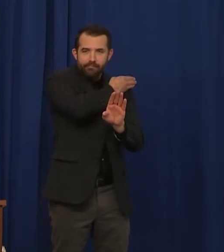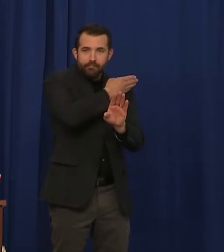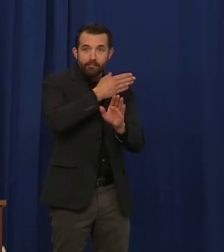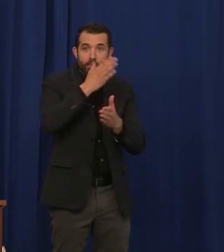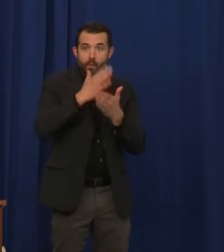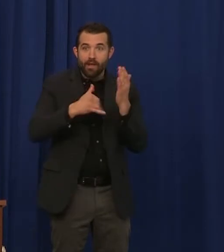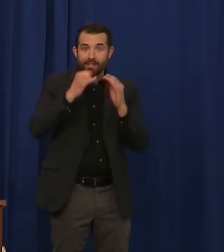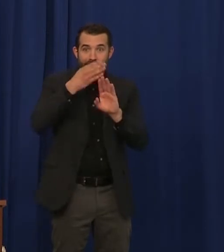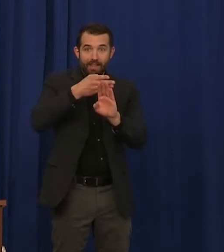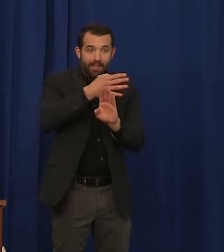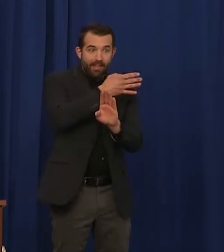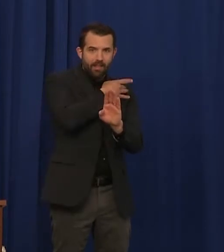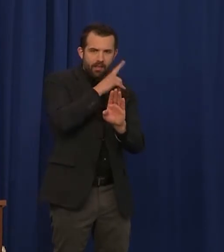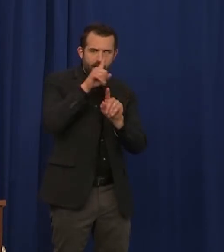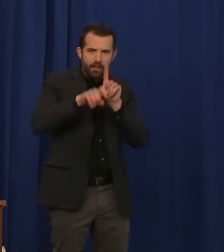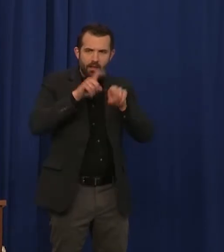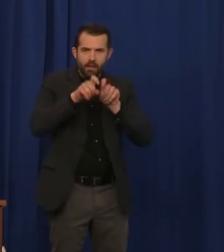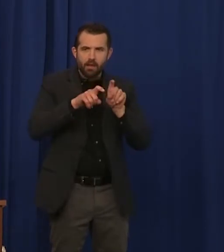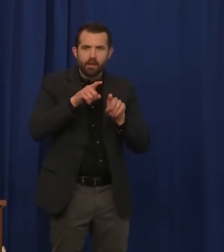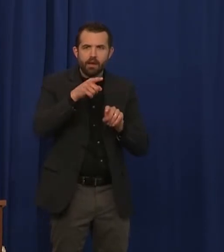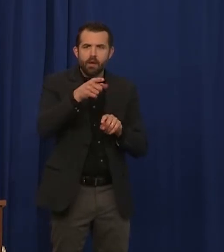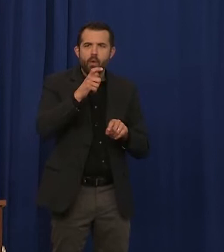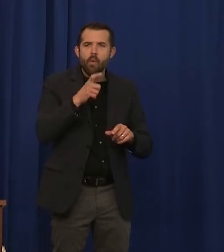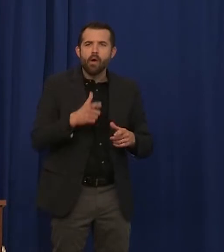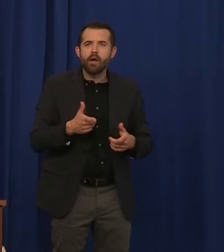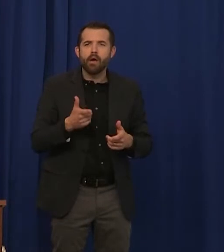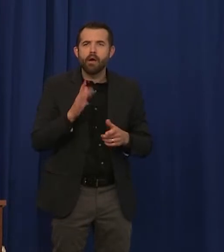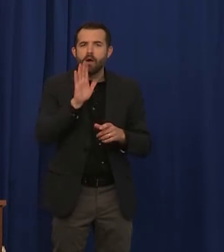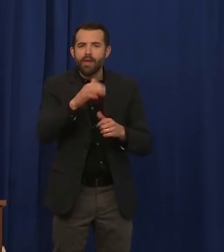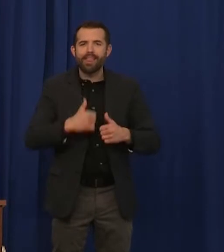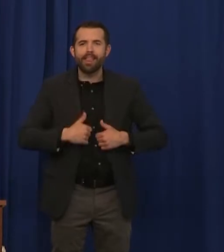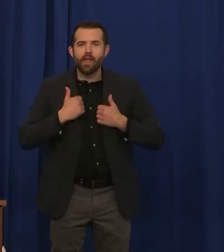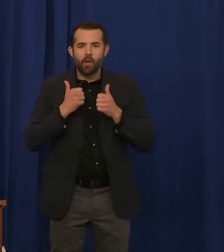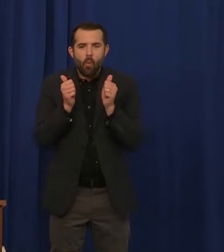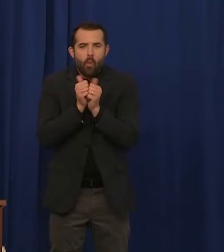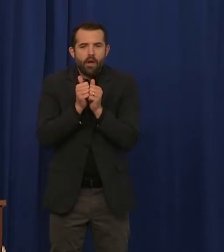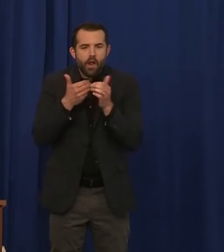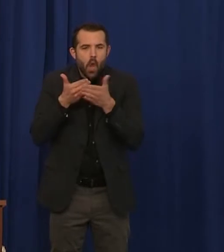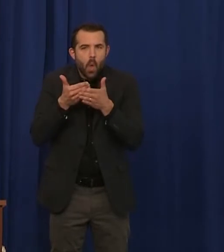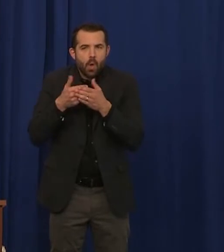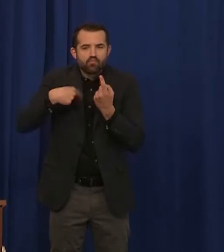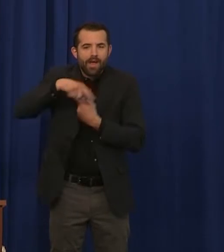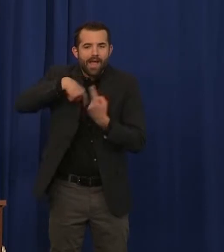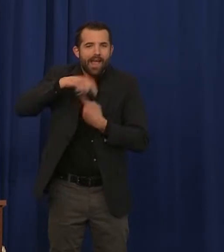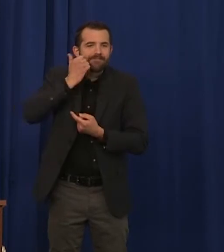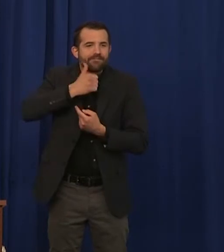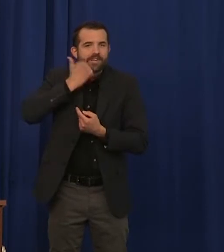about everyone that they come into close contact with. And